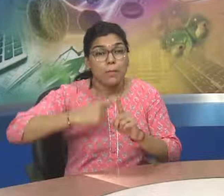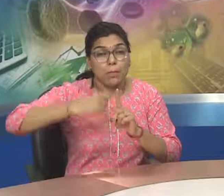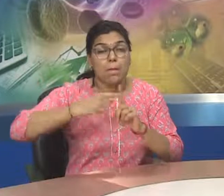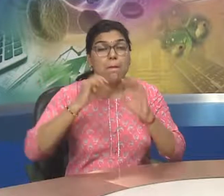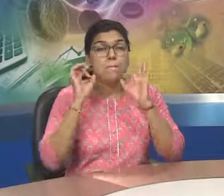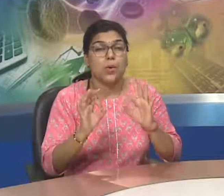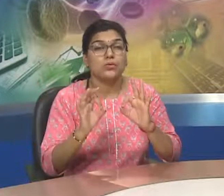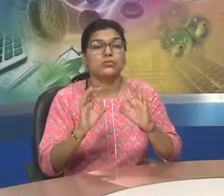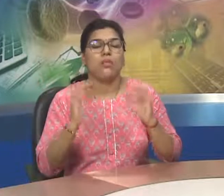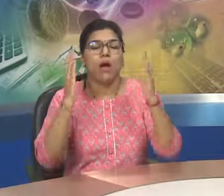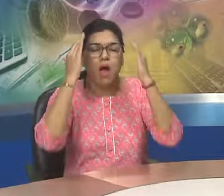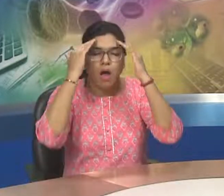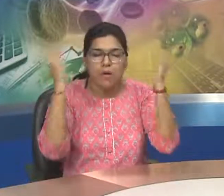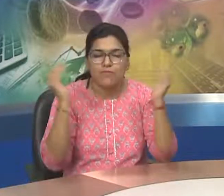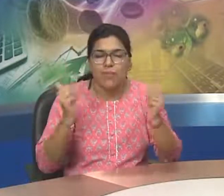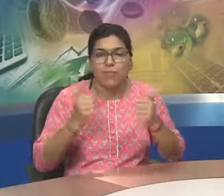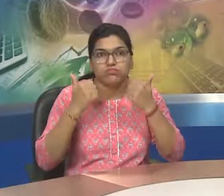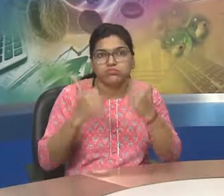The average temperature